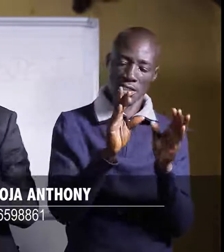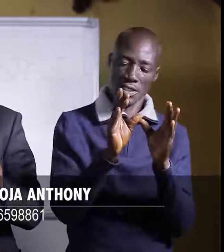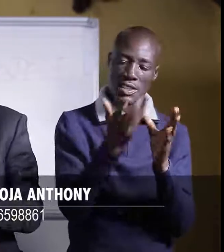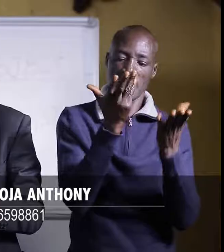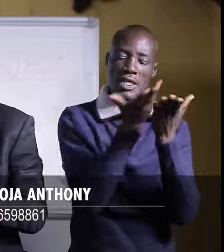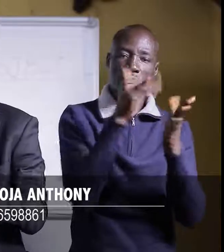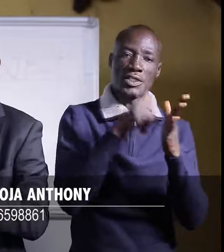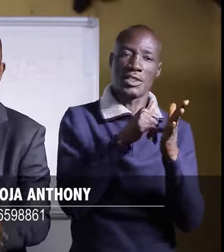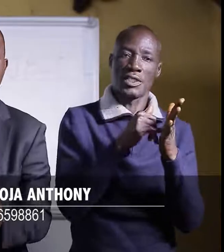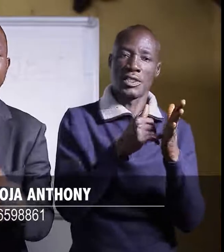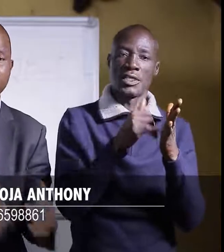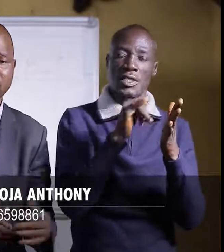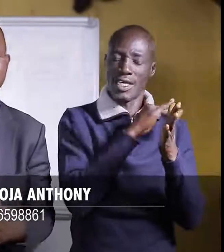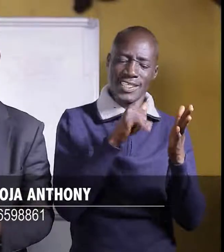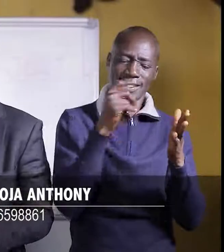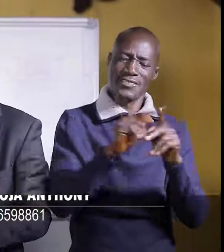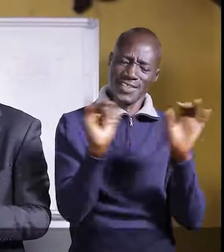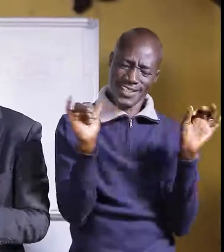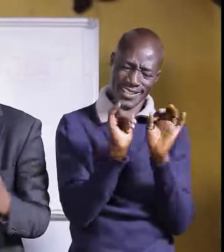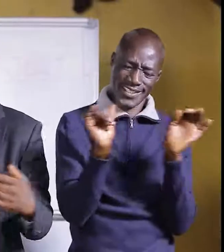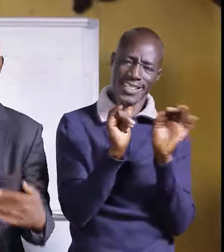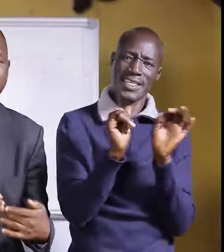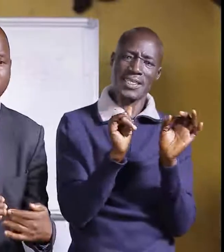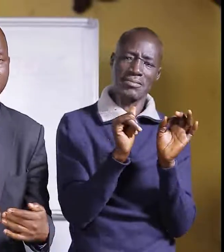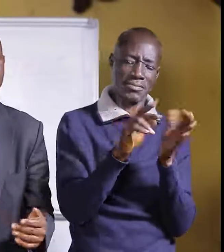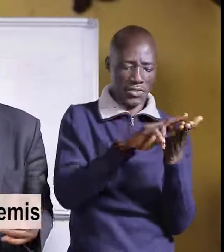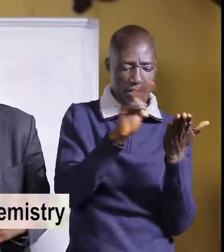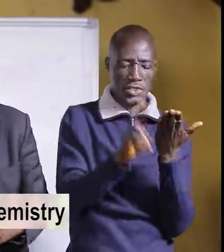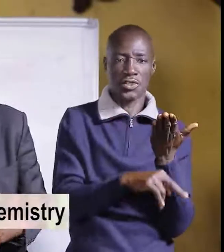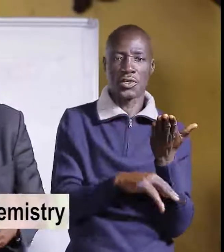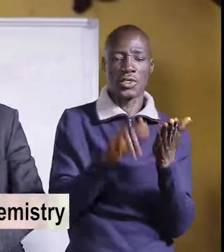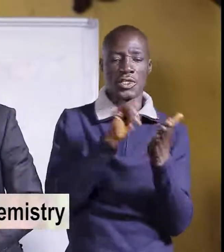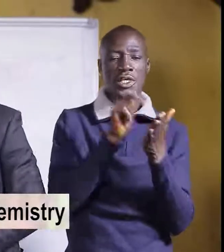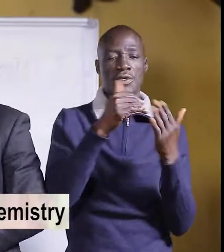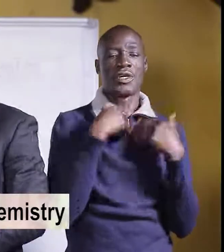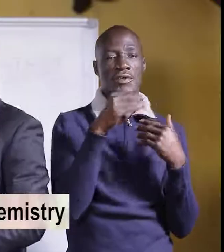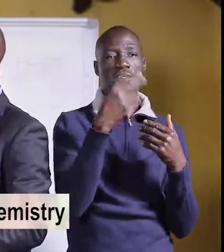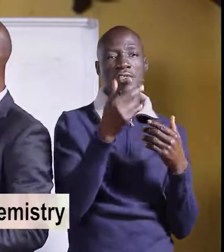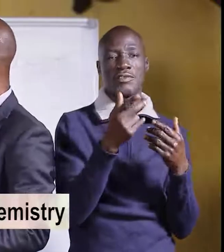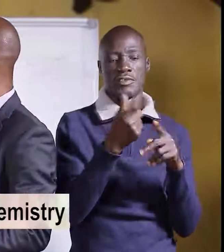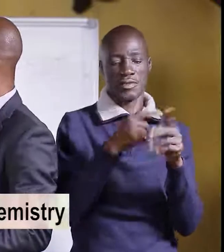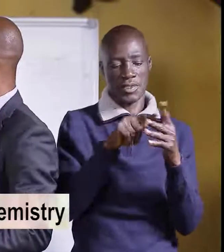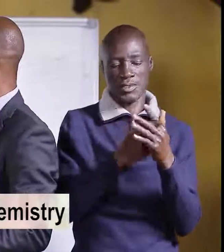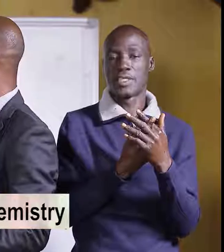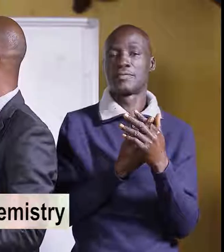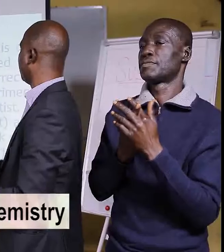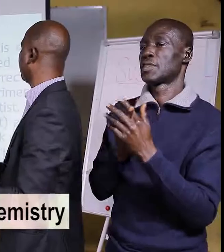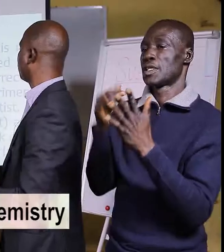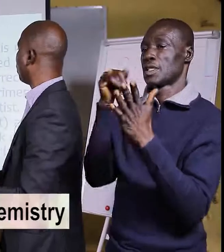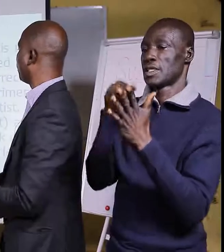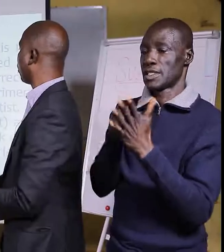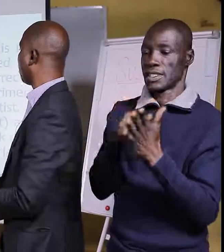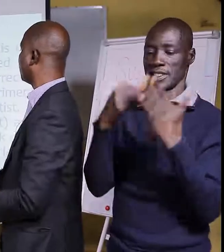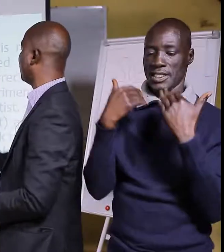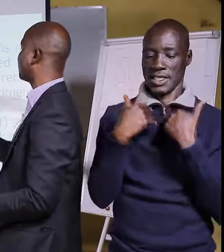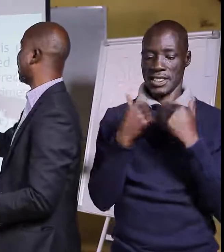and it gives the same hypothesis or the same result that you have given earlier, then the